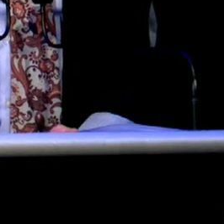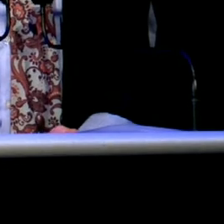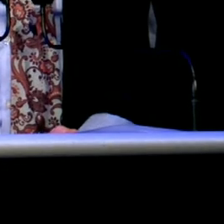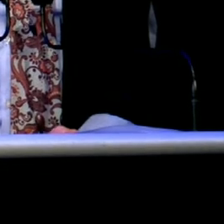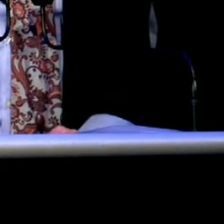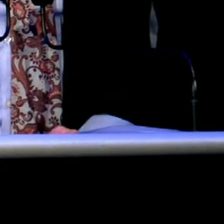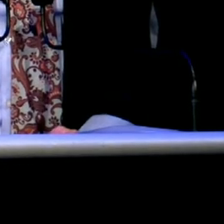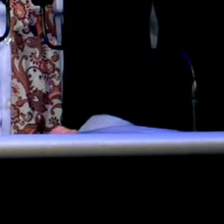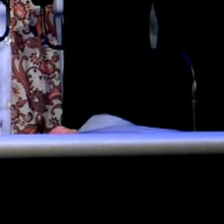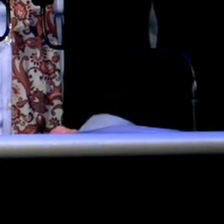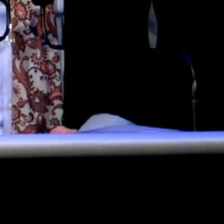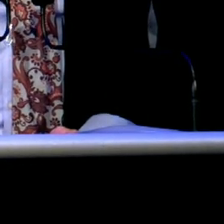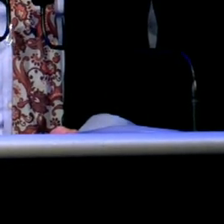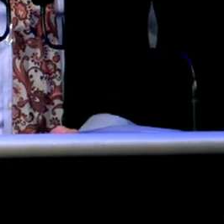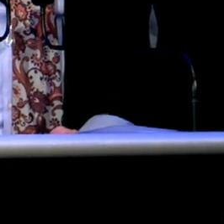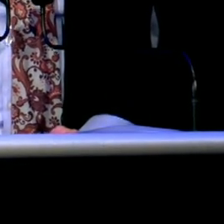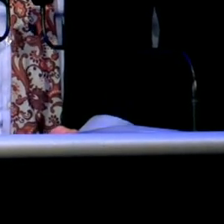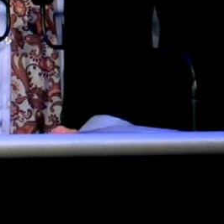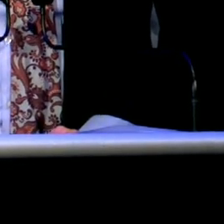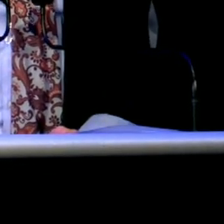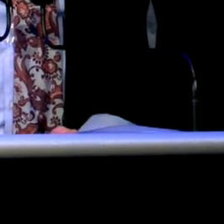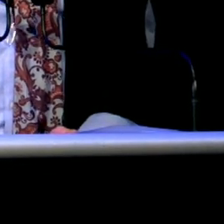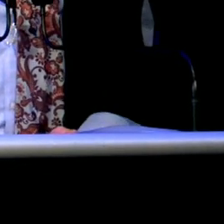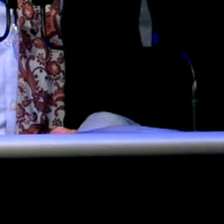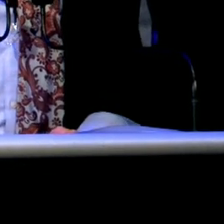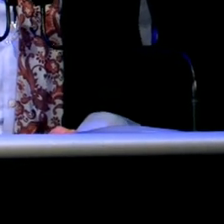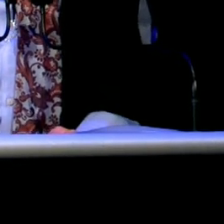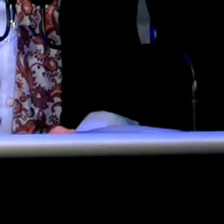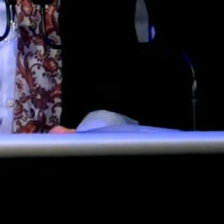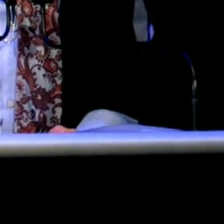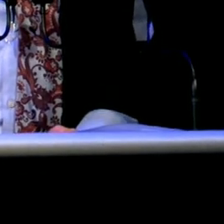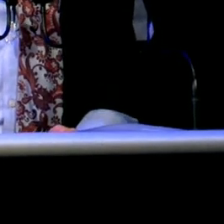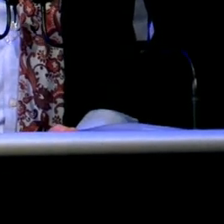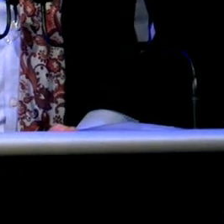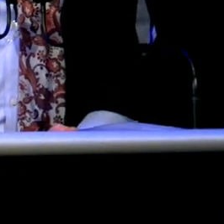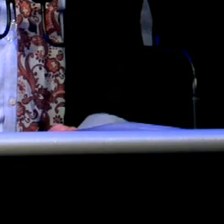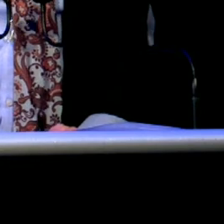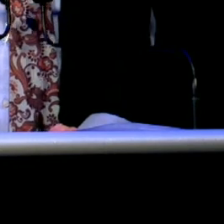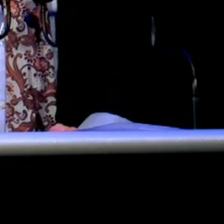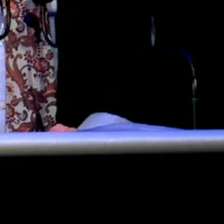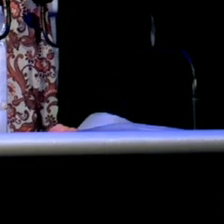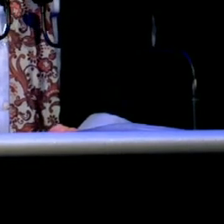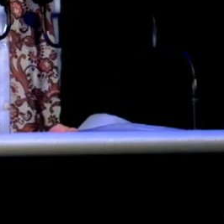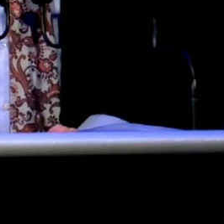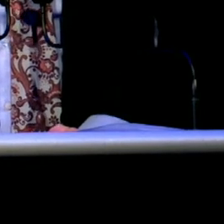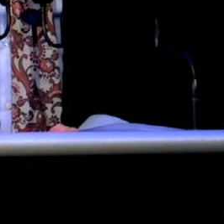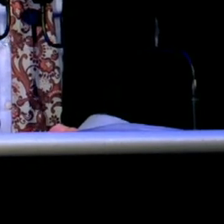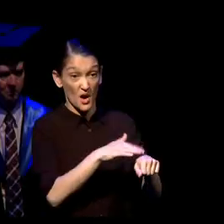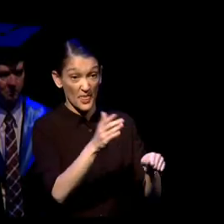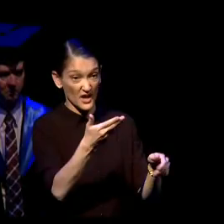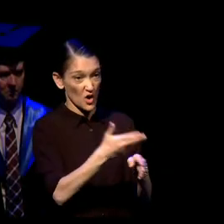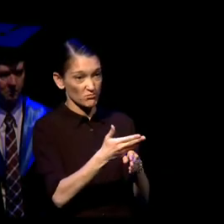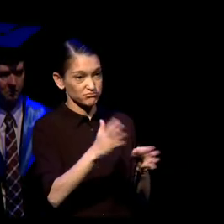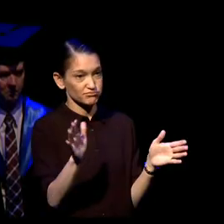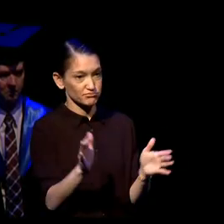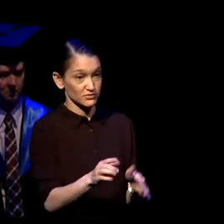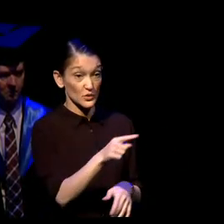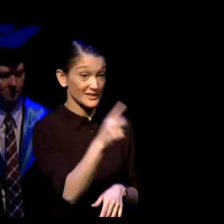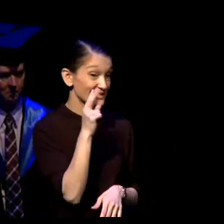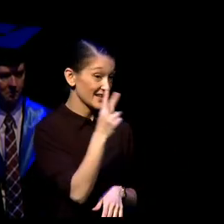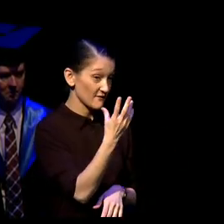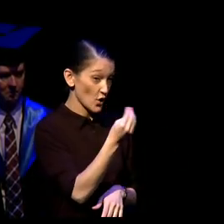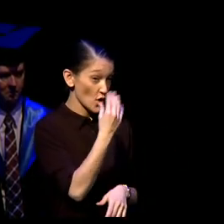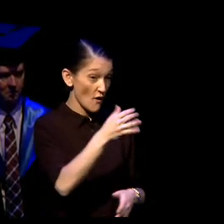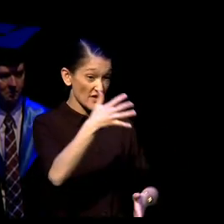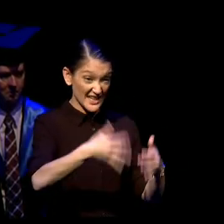my days of hauling Indonesian furniture were numbered. So you'll see a photo there of the injury that I had. In fact,